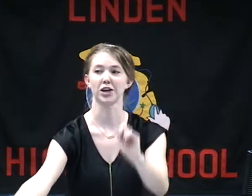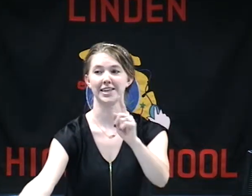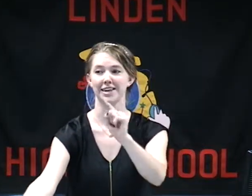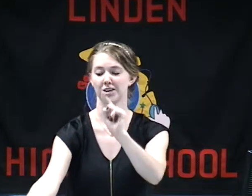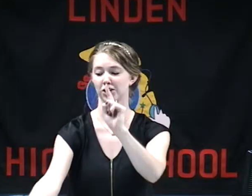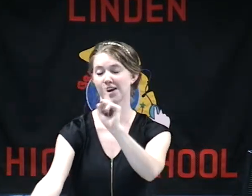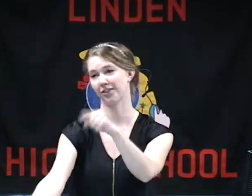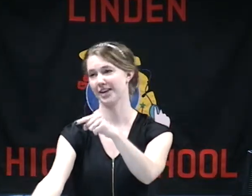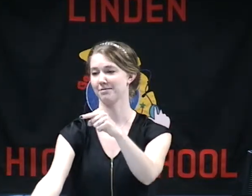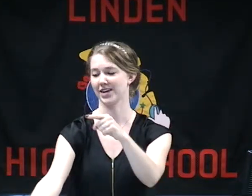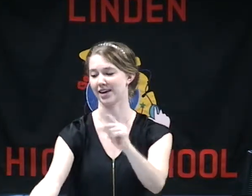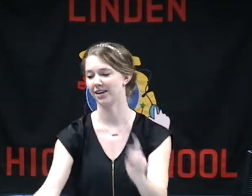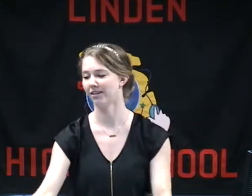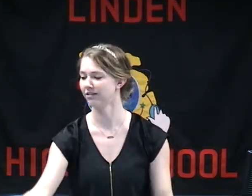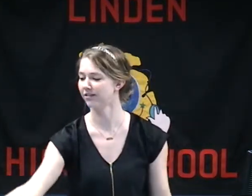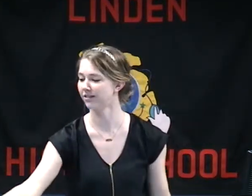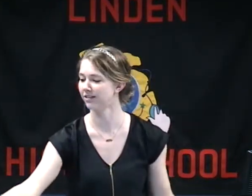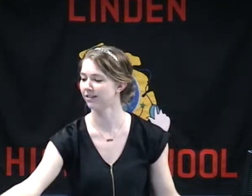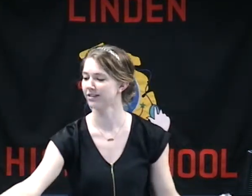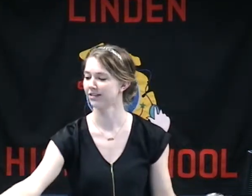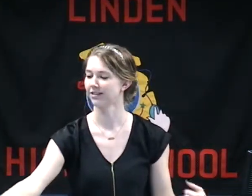Charlie, you're definitely getting picked on now.